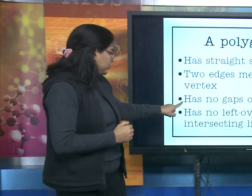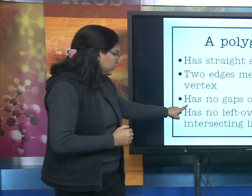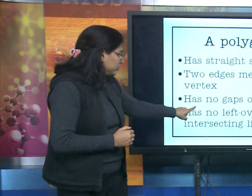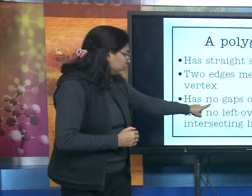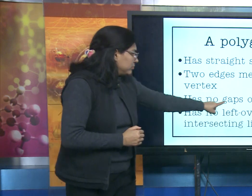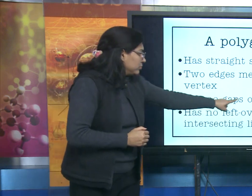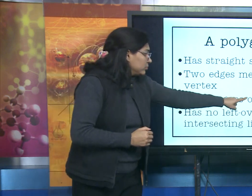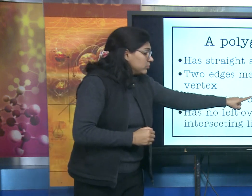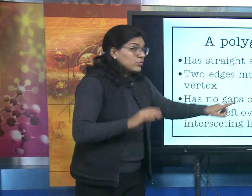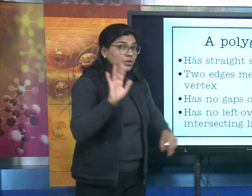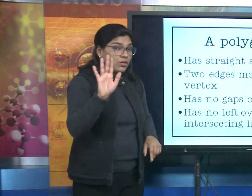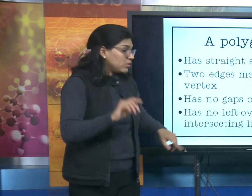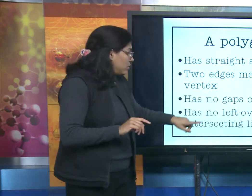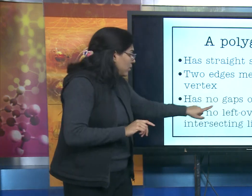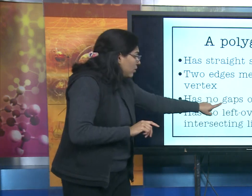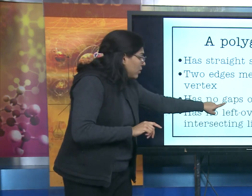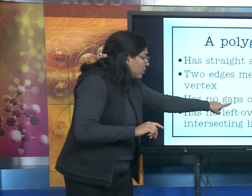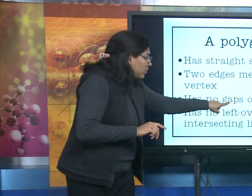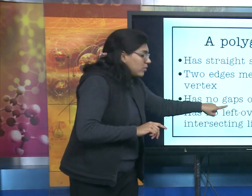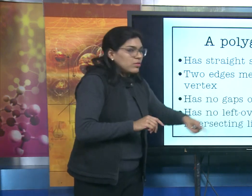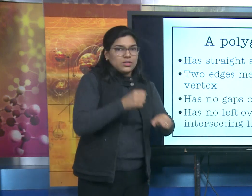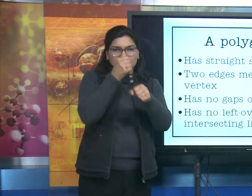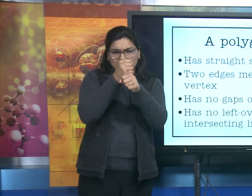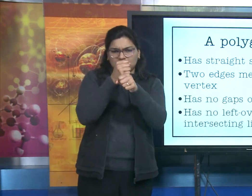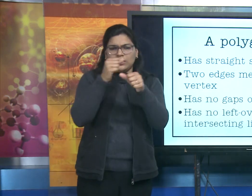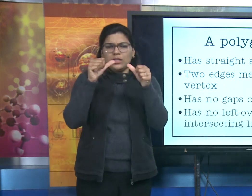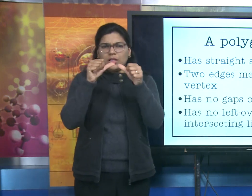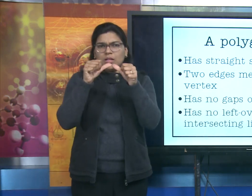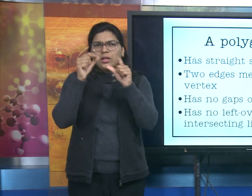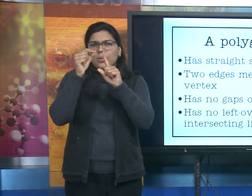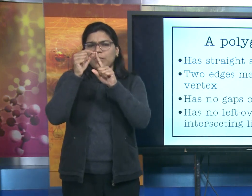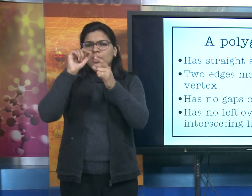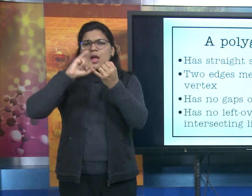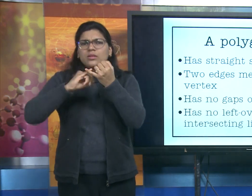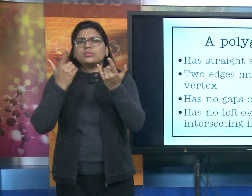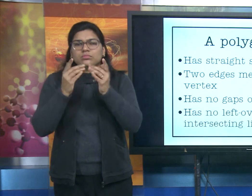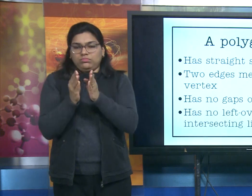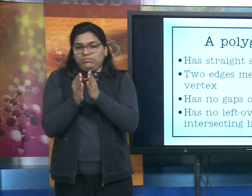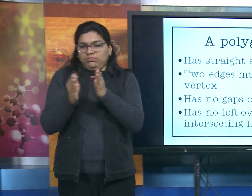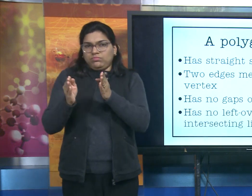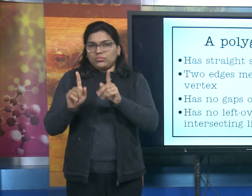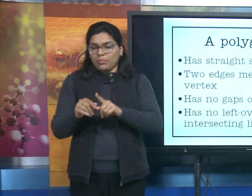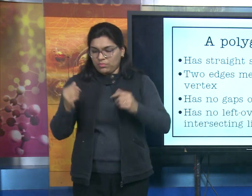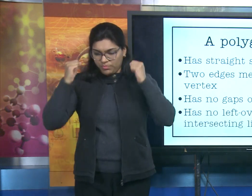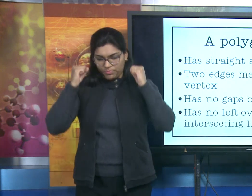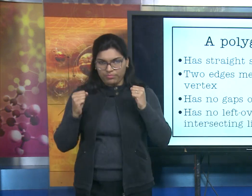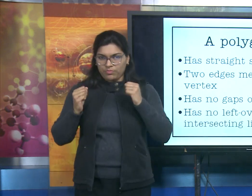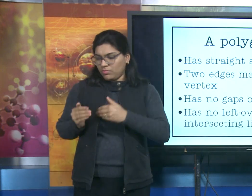Now the third feature, it explains that gap word, gap, when two lines